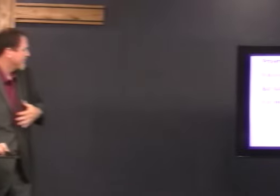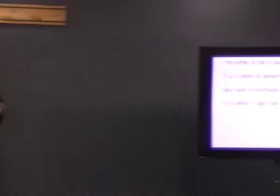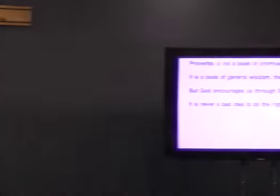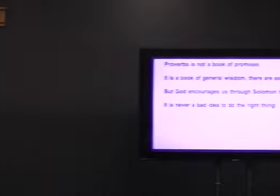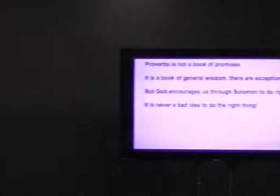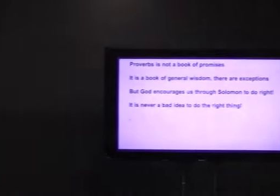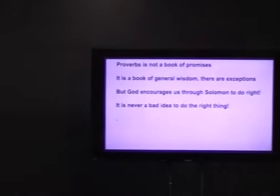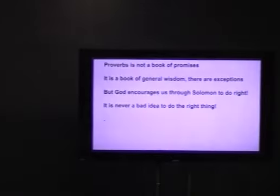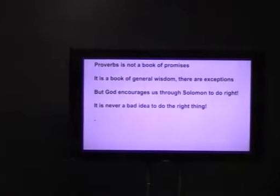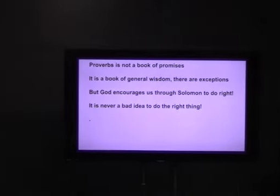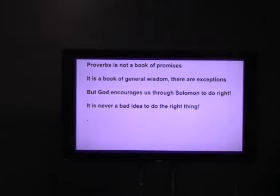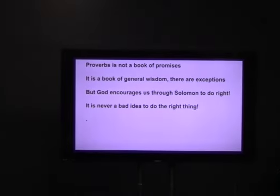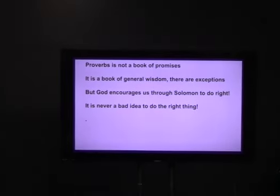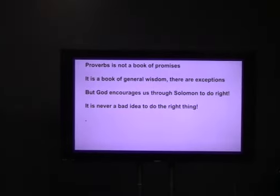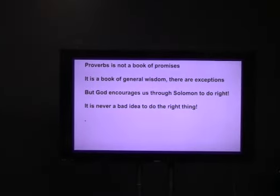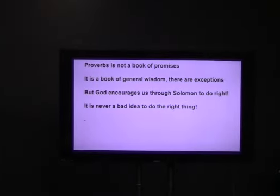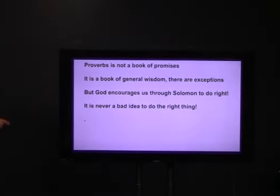wisdom. Teaching and encouraging.